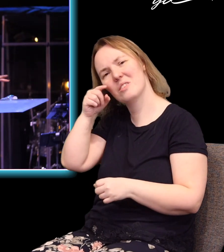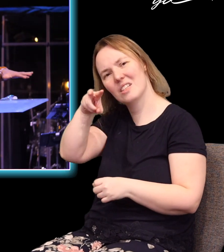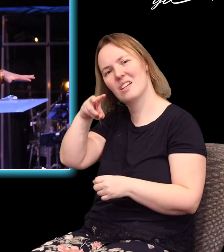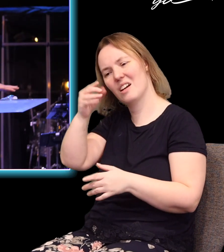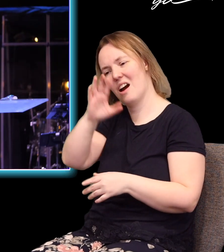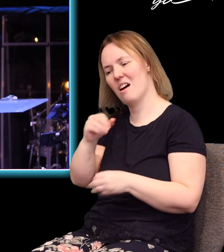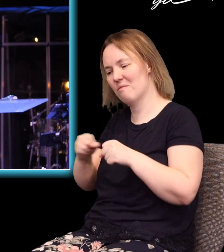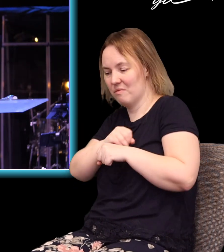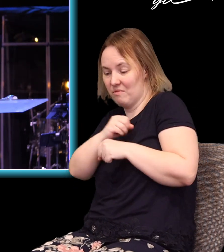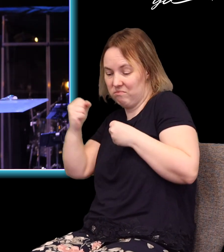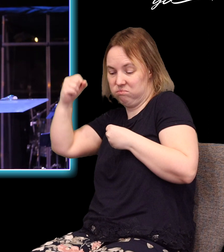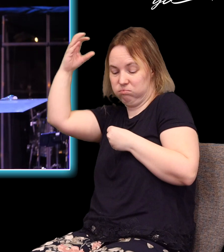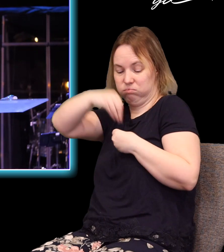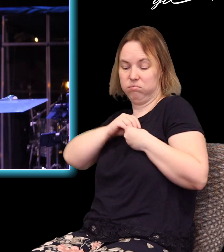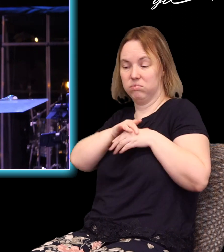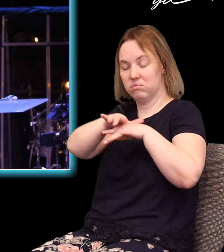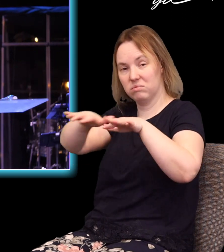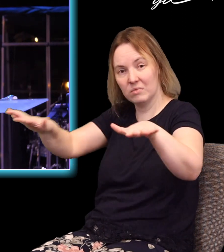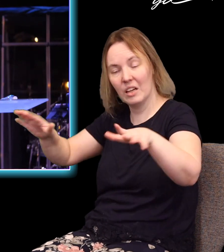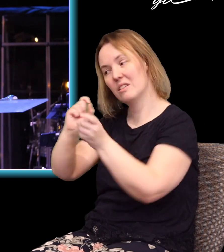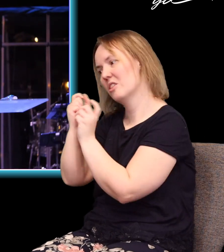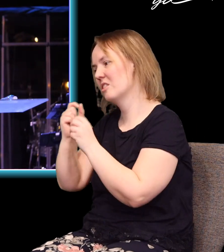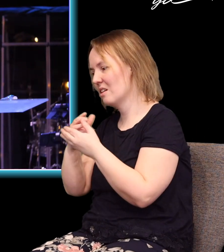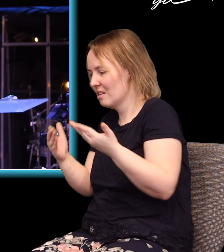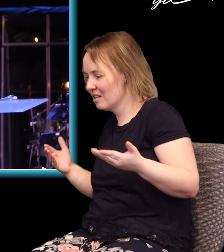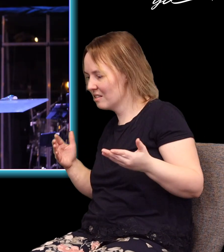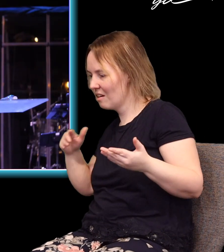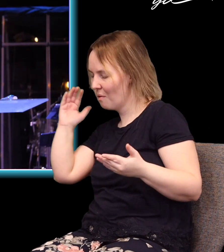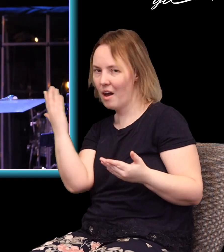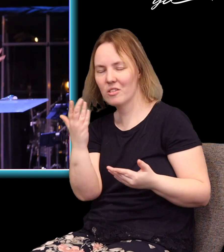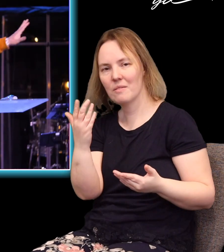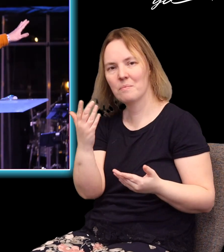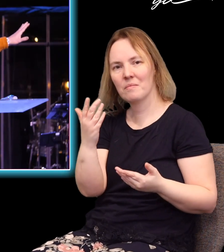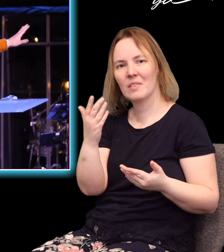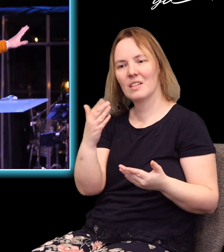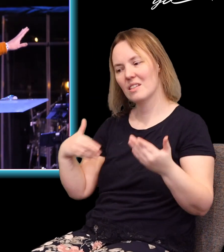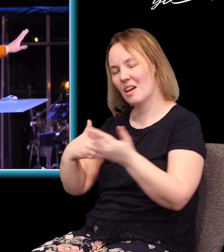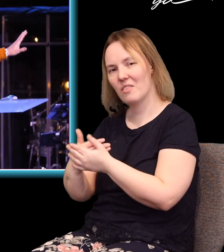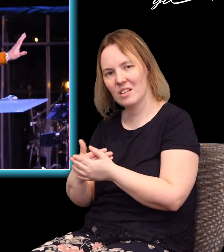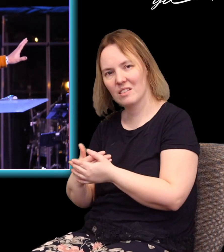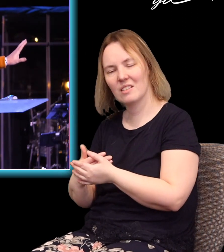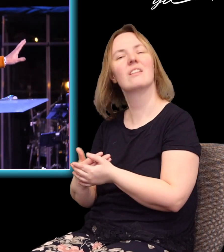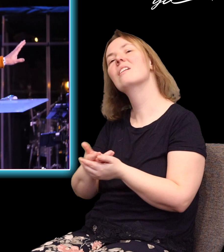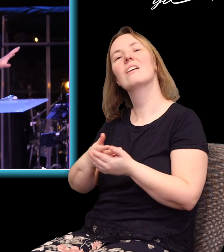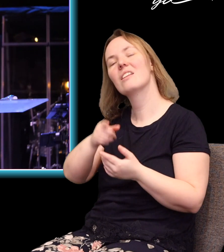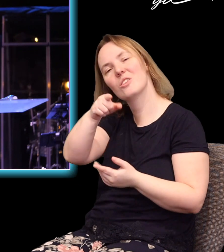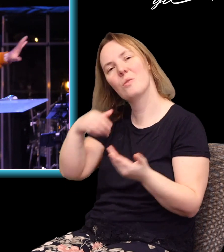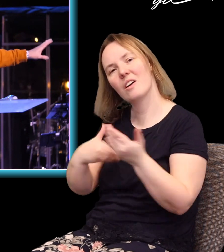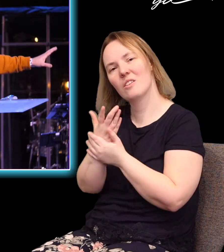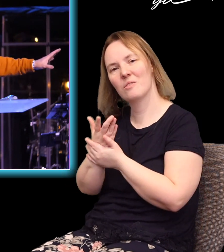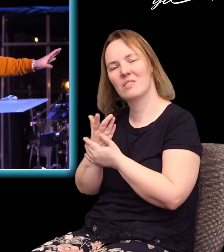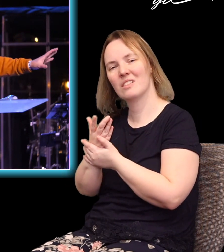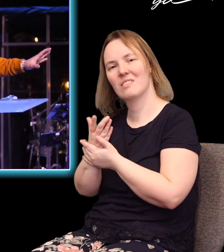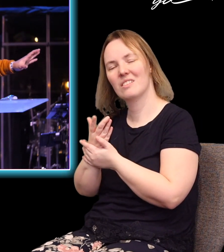you, changing things and people around you, is evidence that you are new, because your old man couldn't do that. That